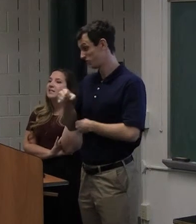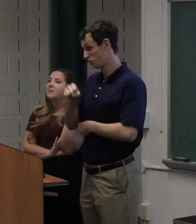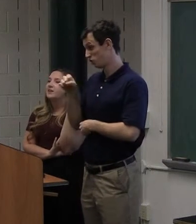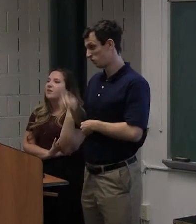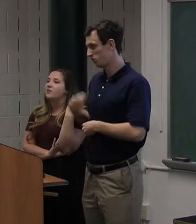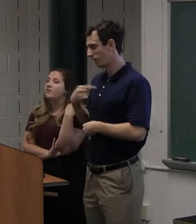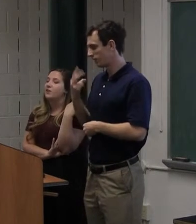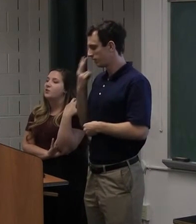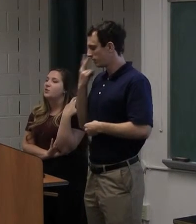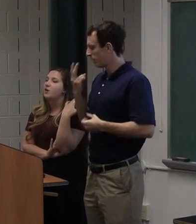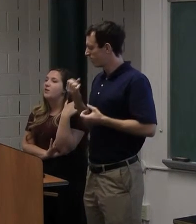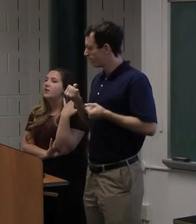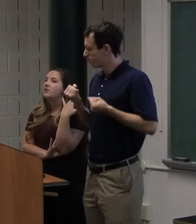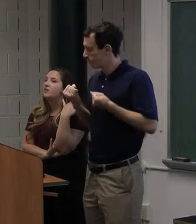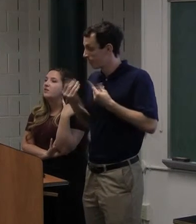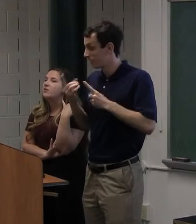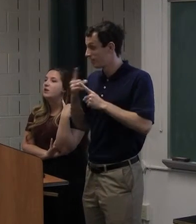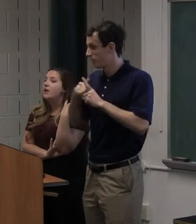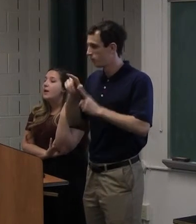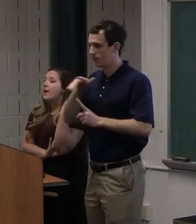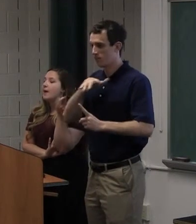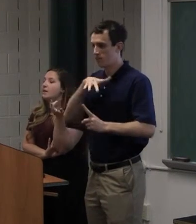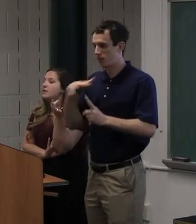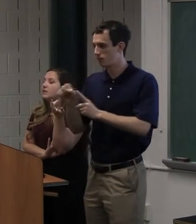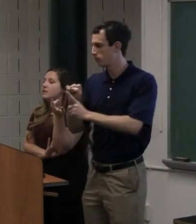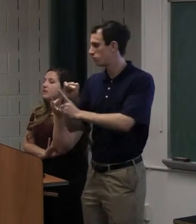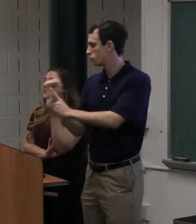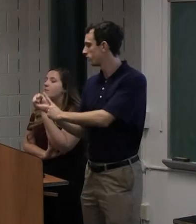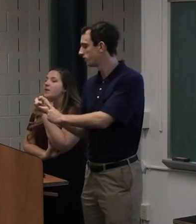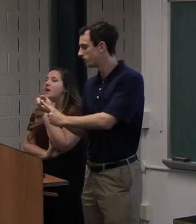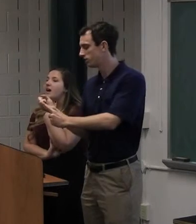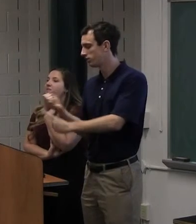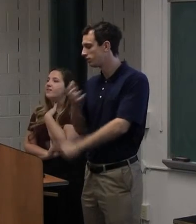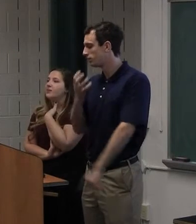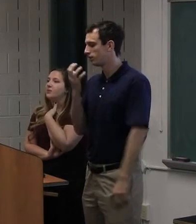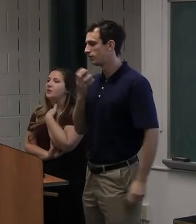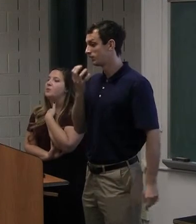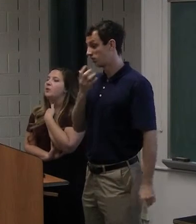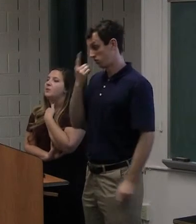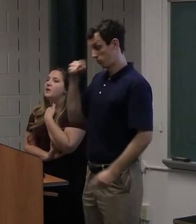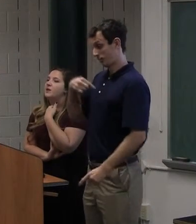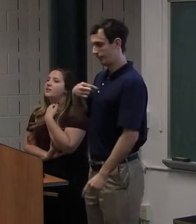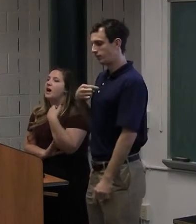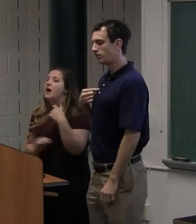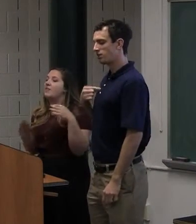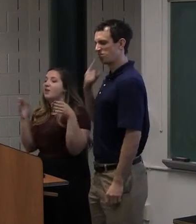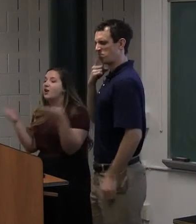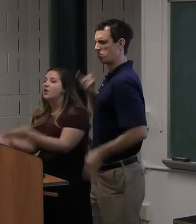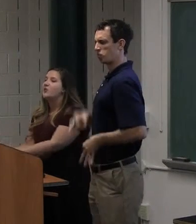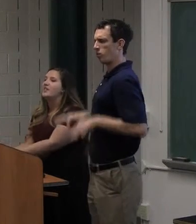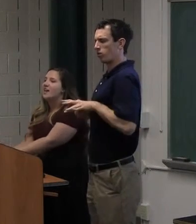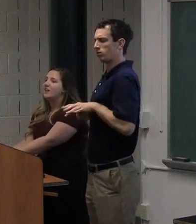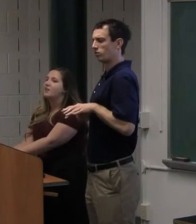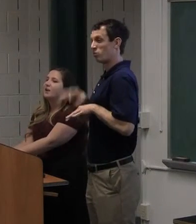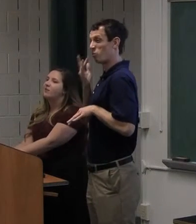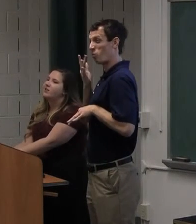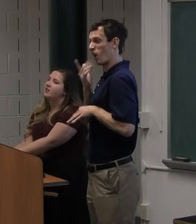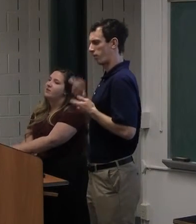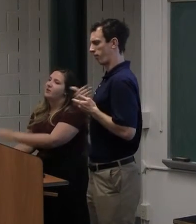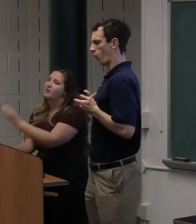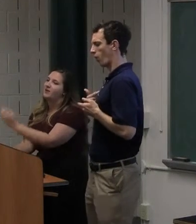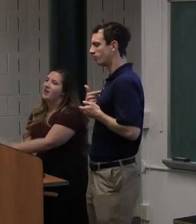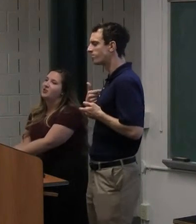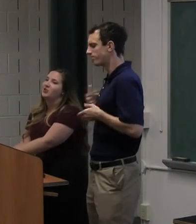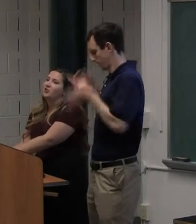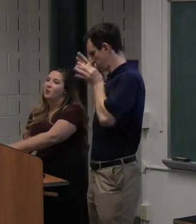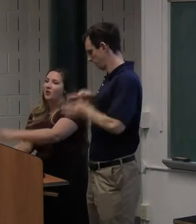many aspects of the field we're going into. And for me, I think that's really important because I thought I knew exactly what I wanted to do.